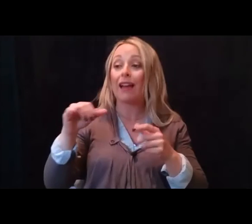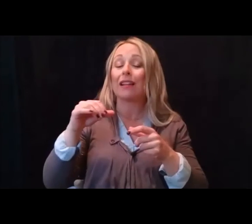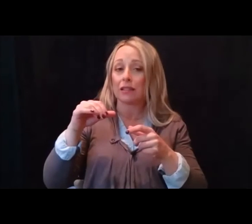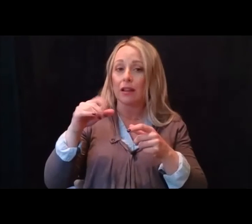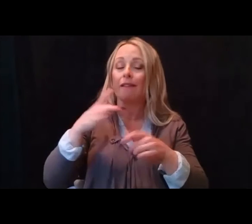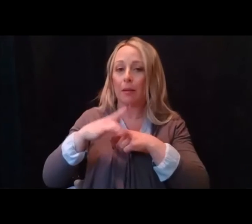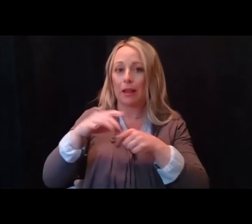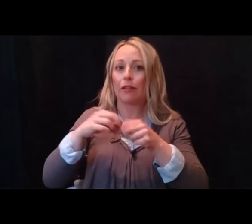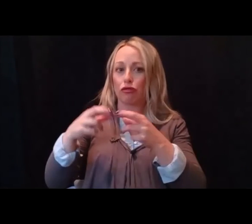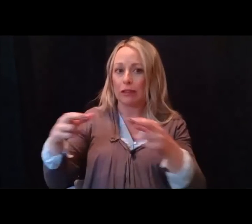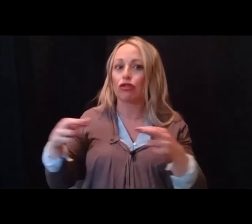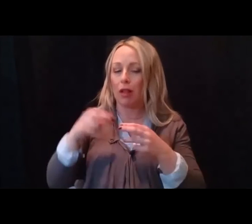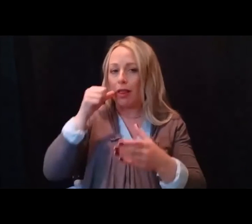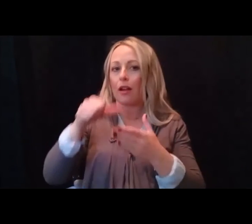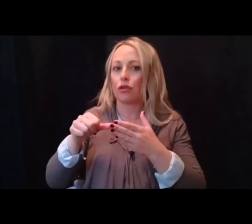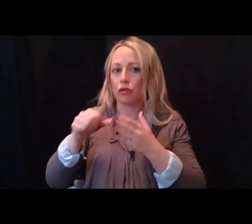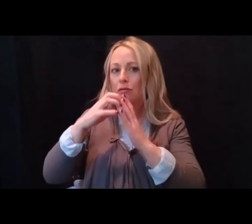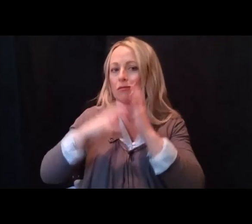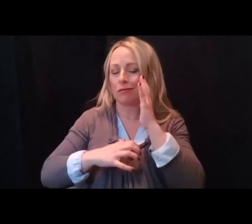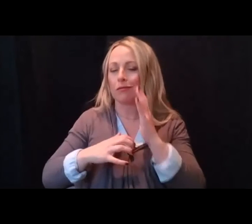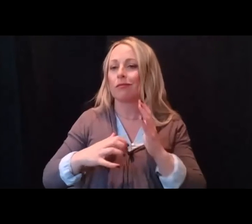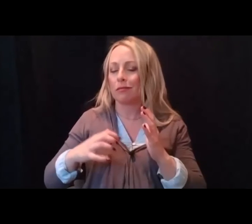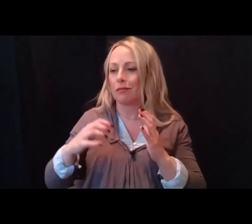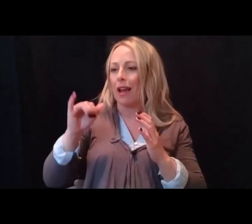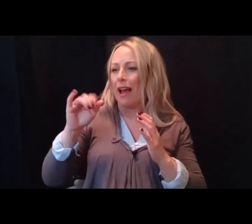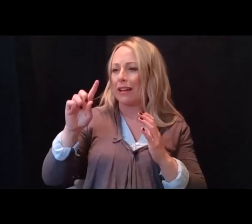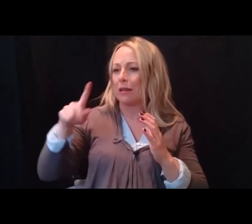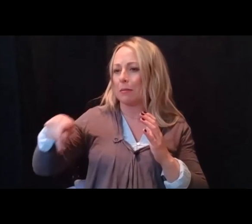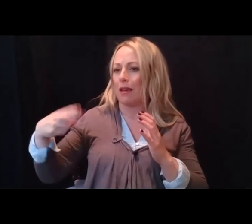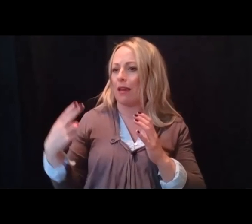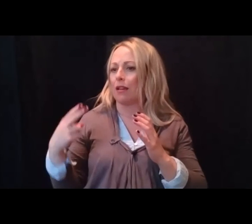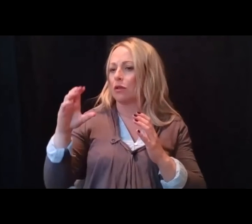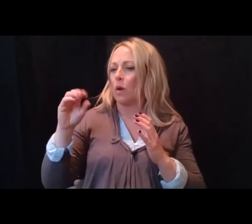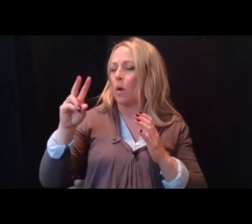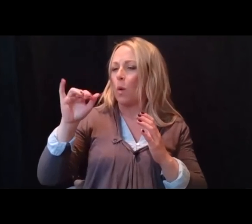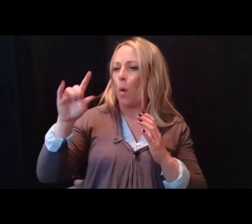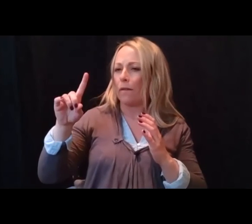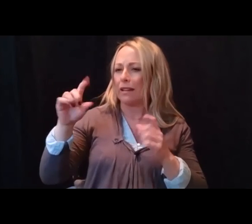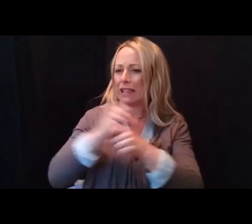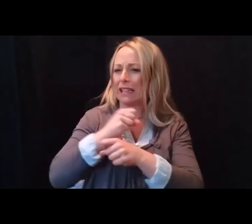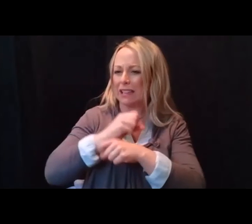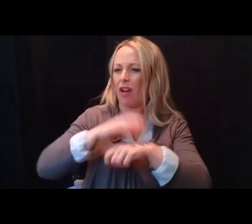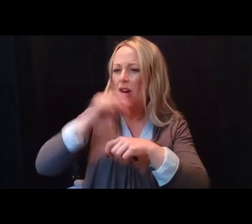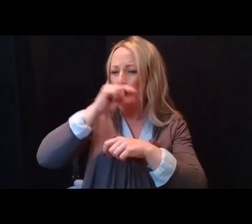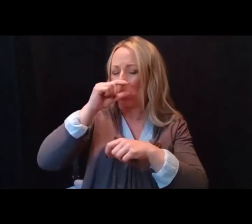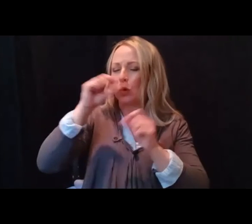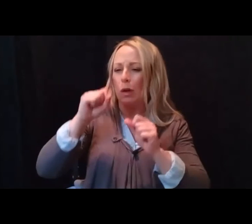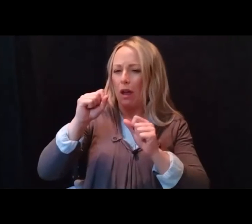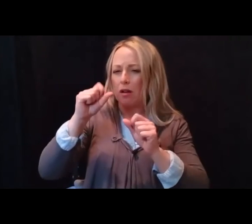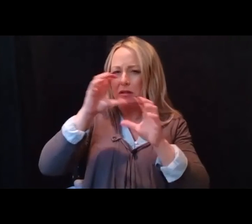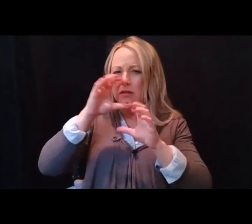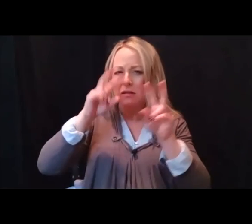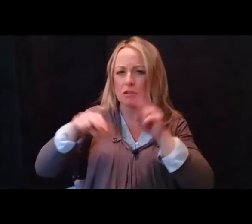level. And if you search IDPH COVID statistics on Google, and you will